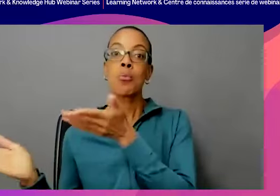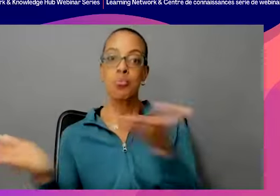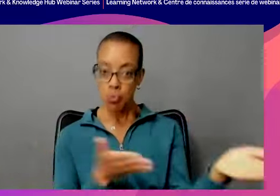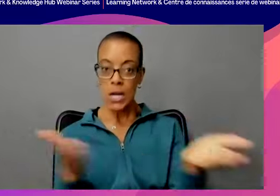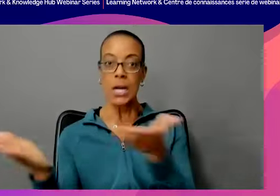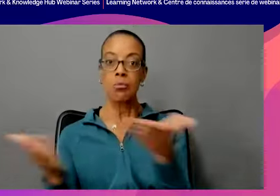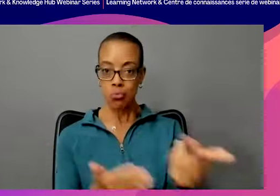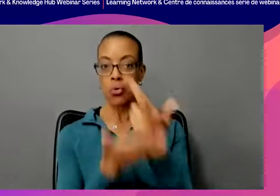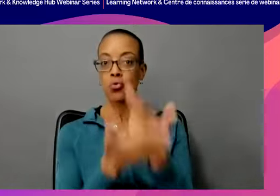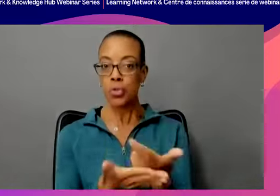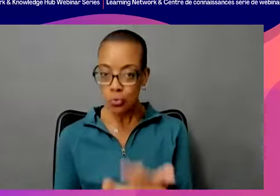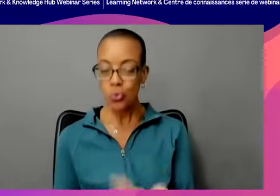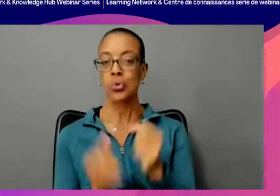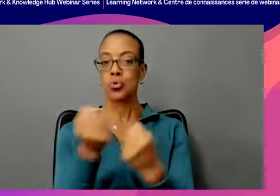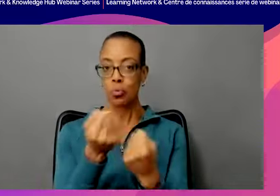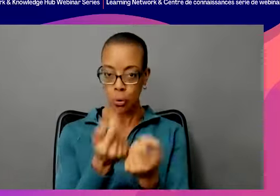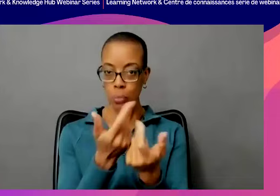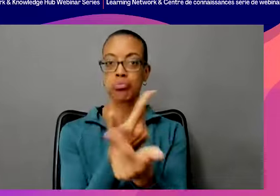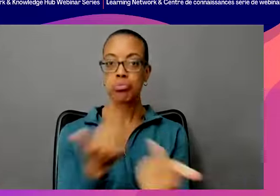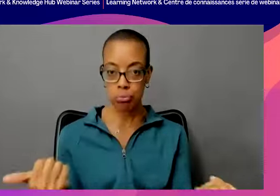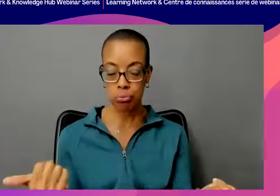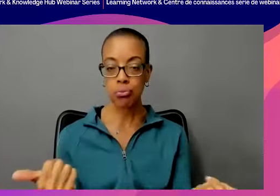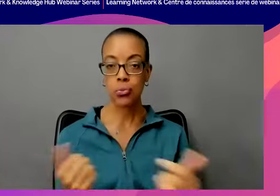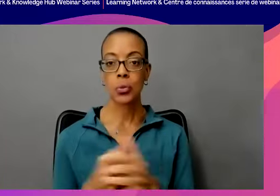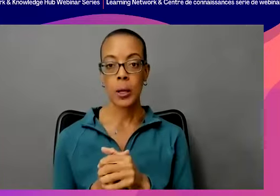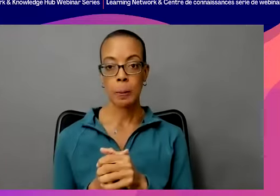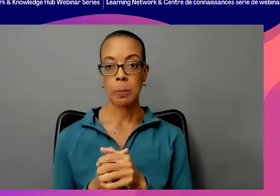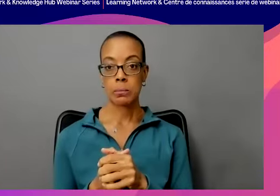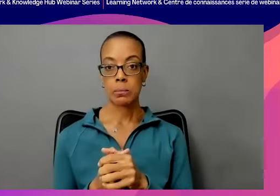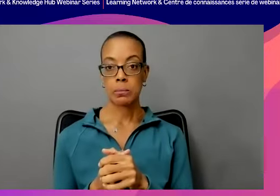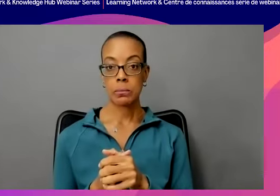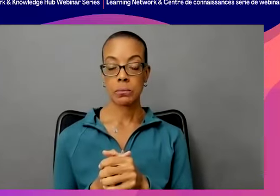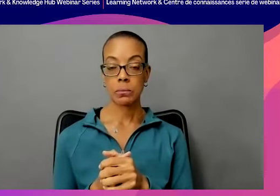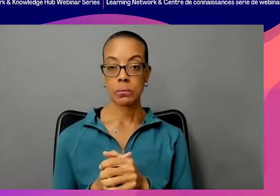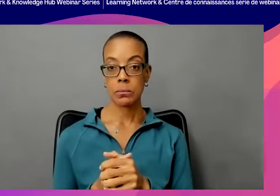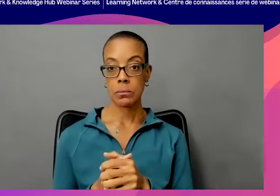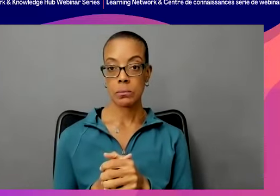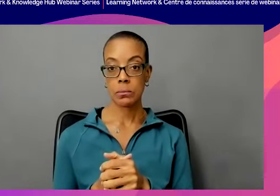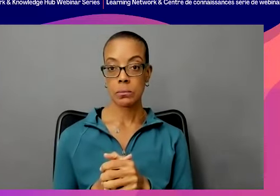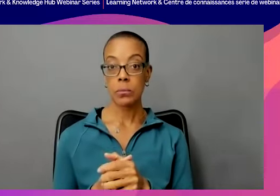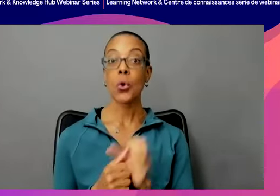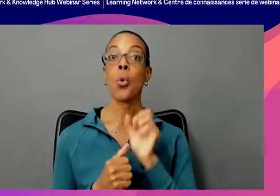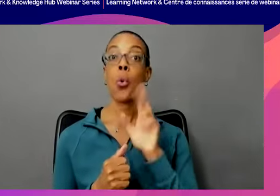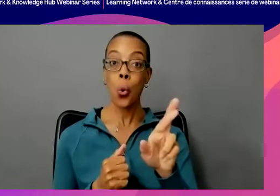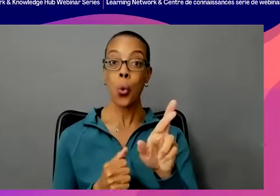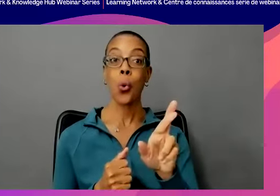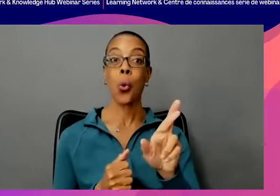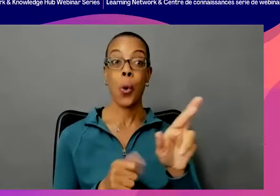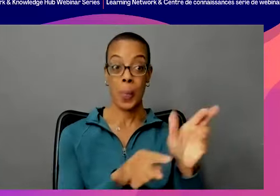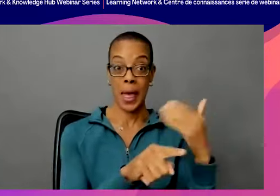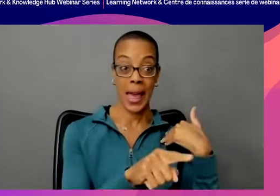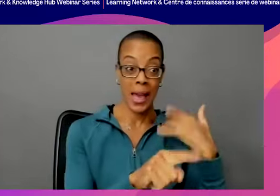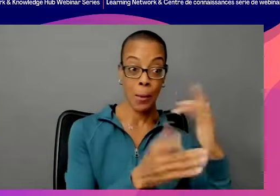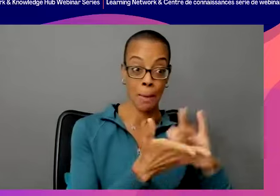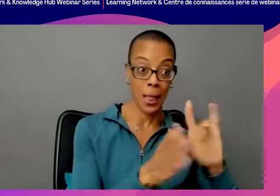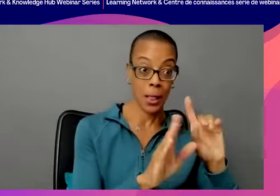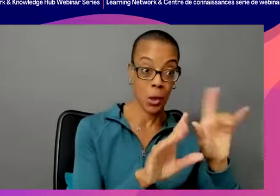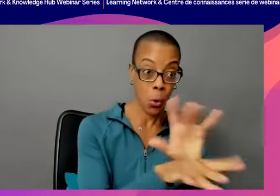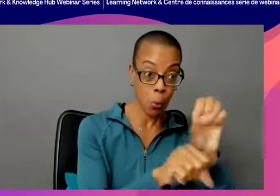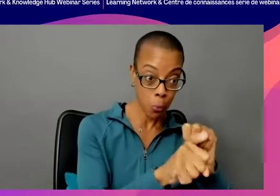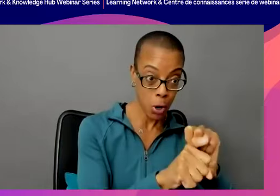supports, or even come with them to medical appointments, to